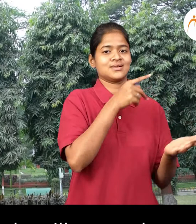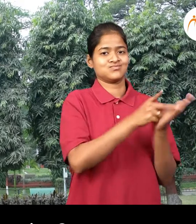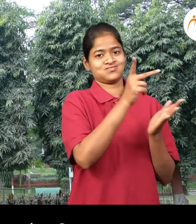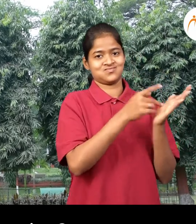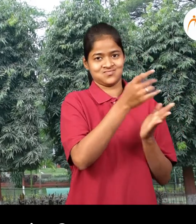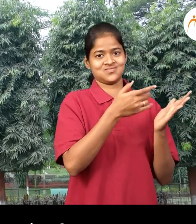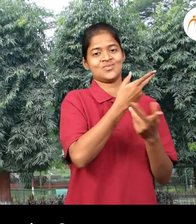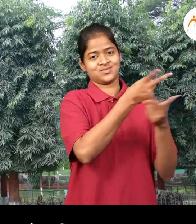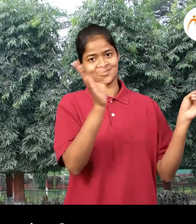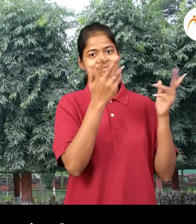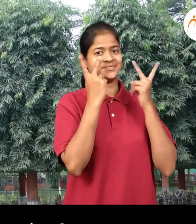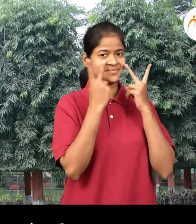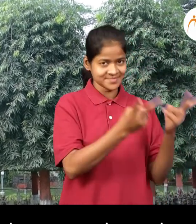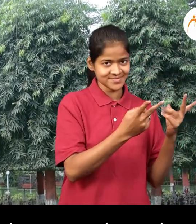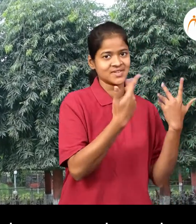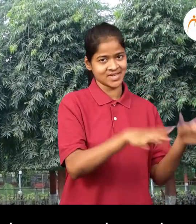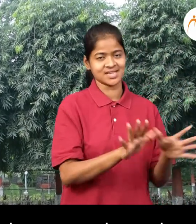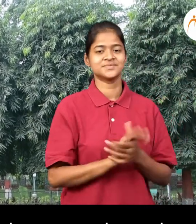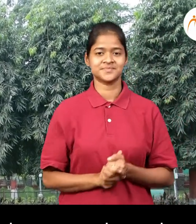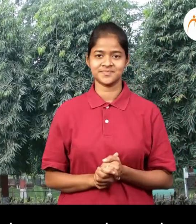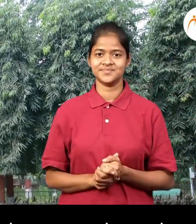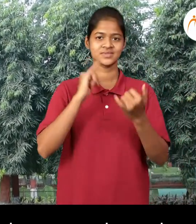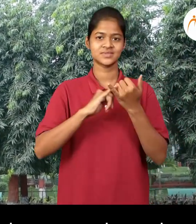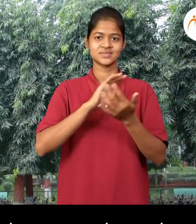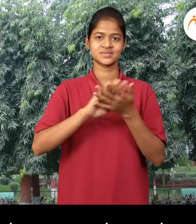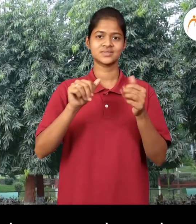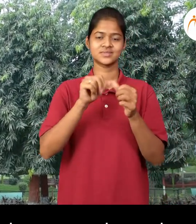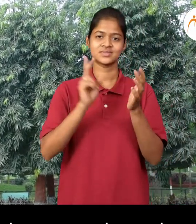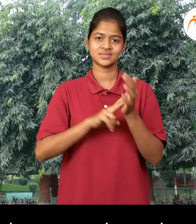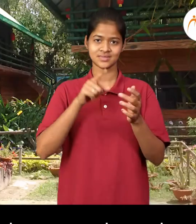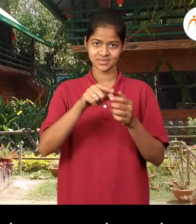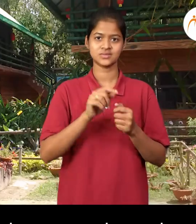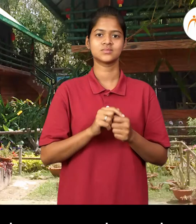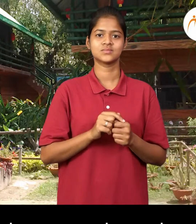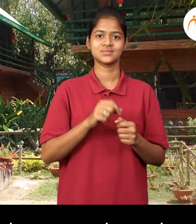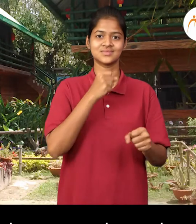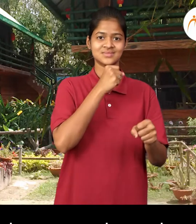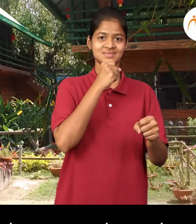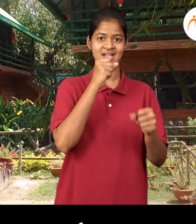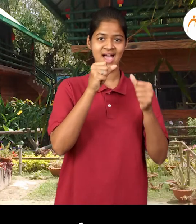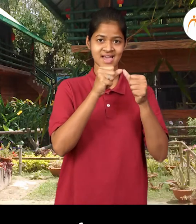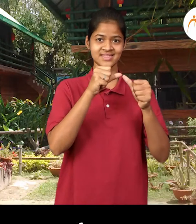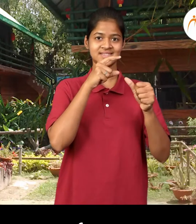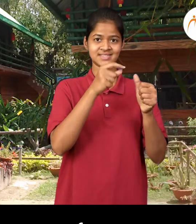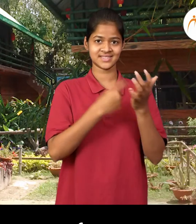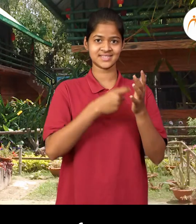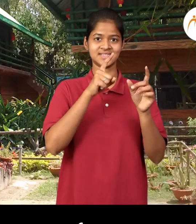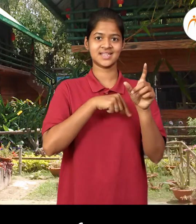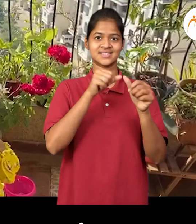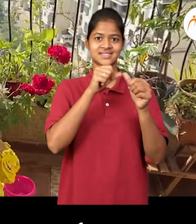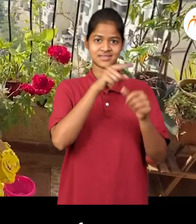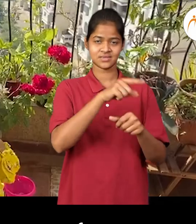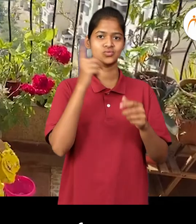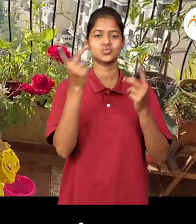did you enjoy ishaan's and aria's gardens were homely the park in